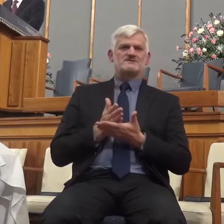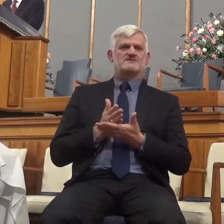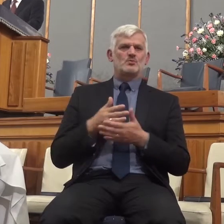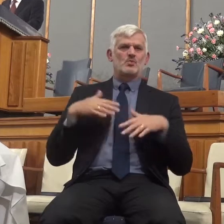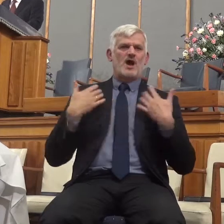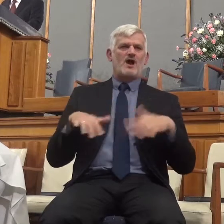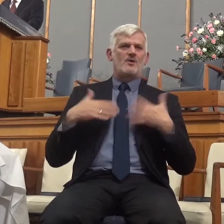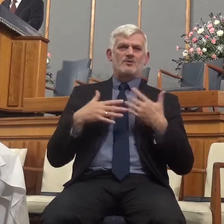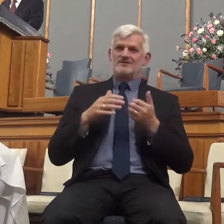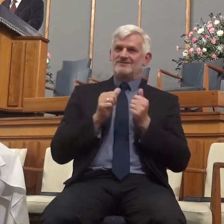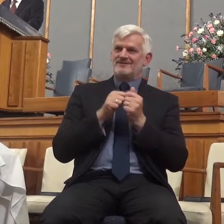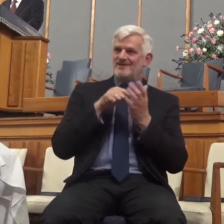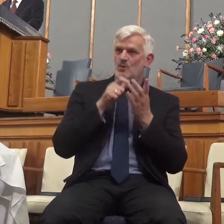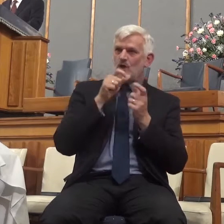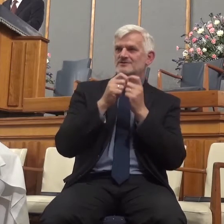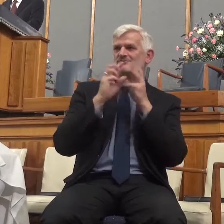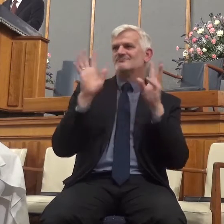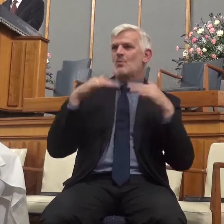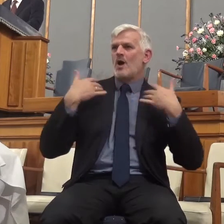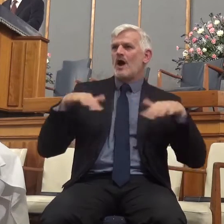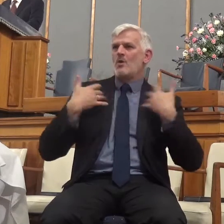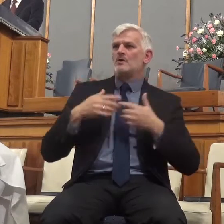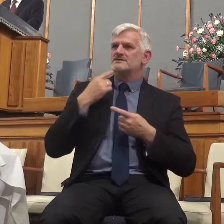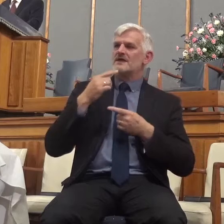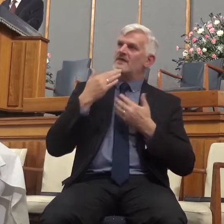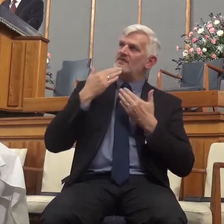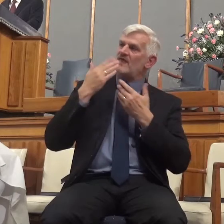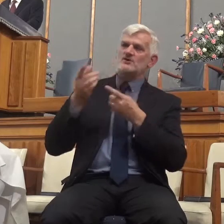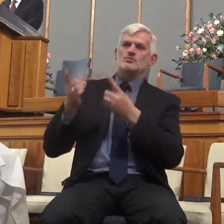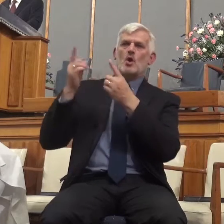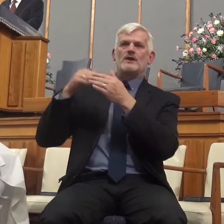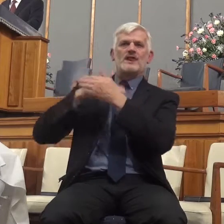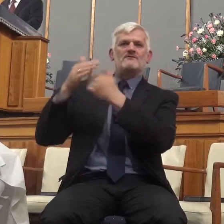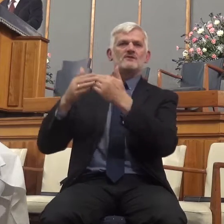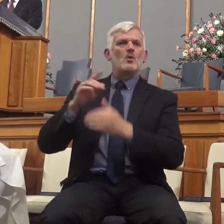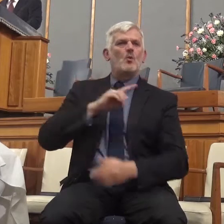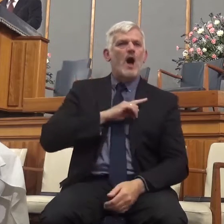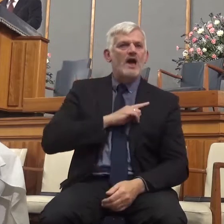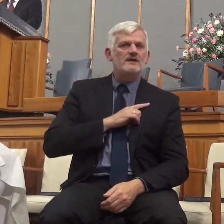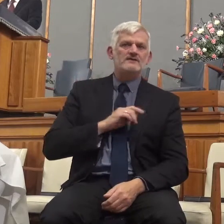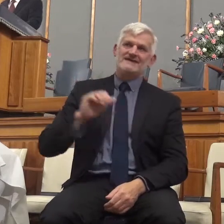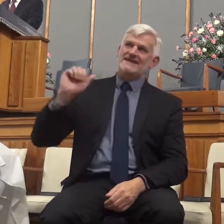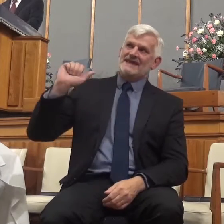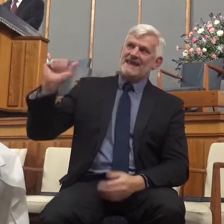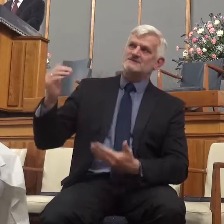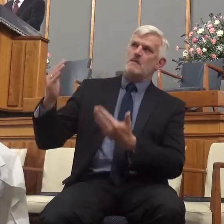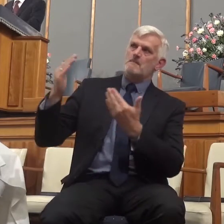Oh, give thanks unto the God of heaven, for his mercy